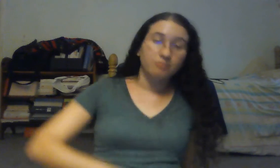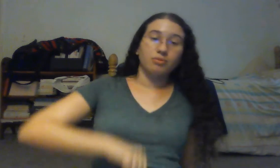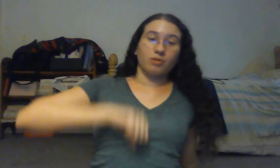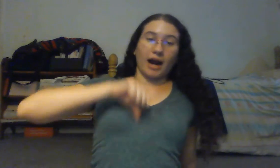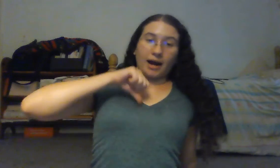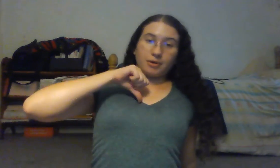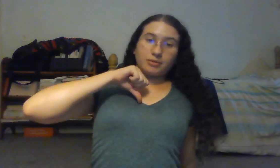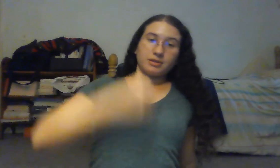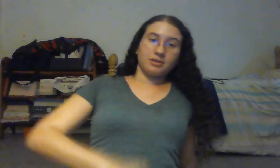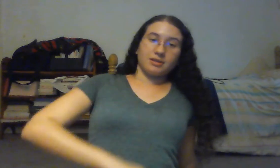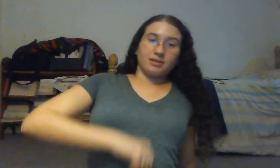Proud.